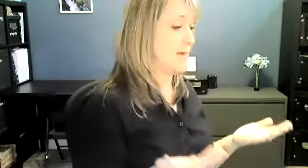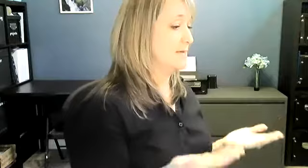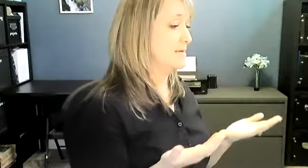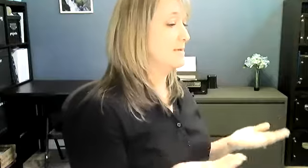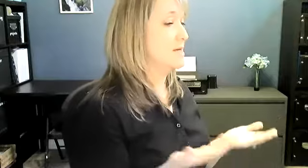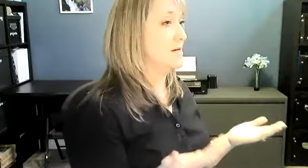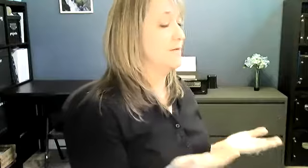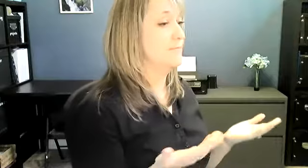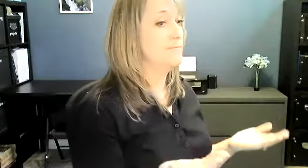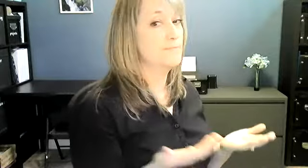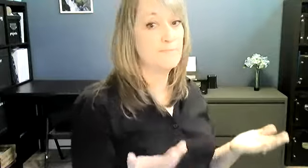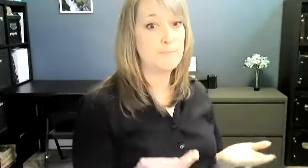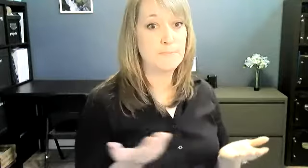space here.